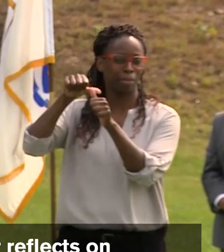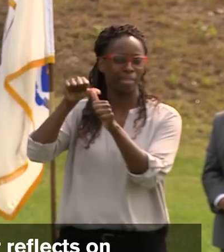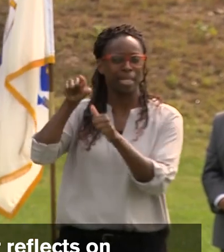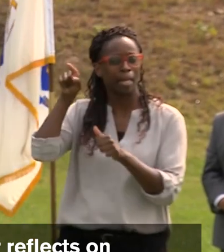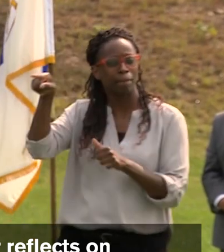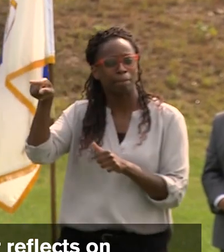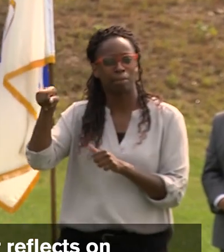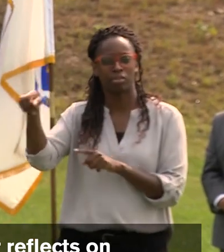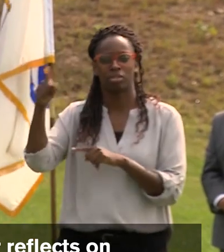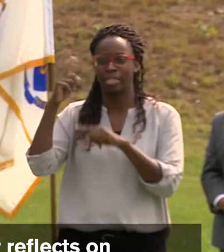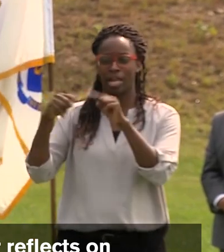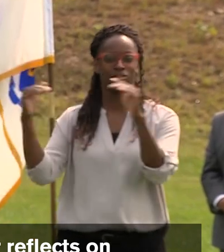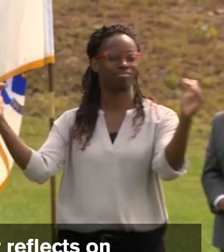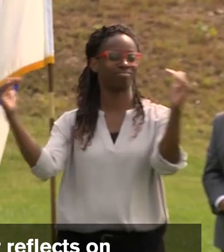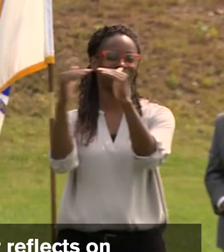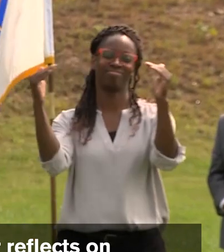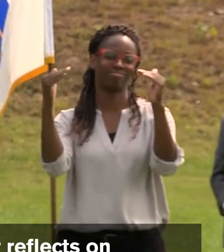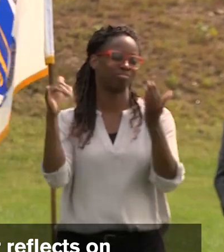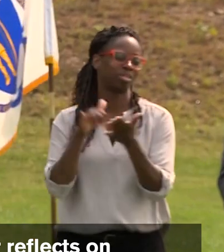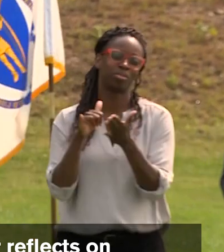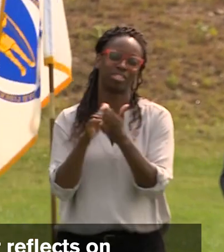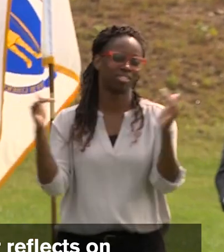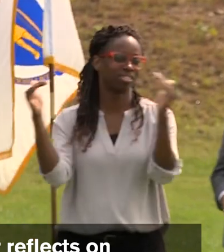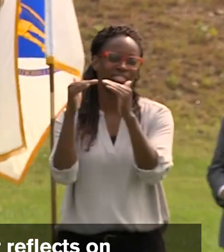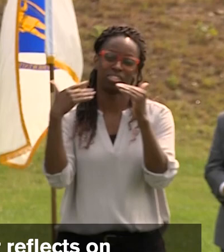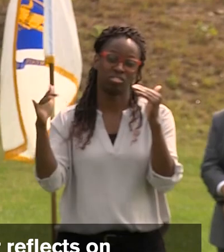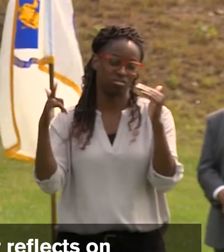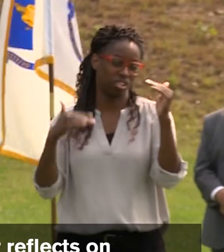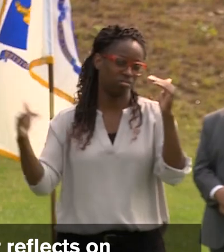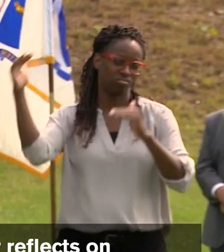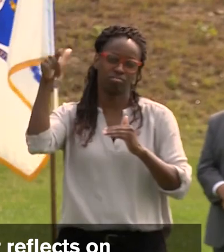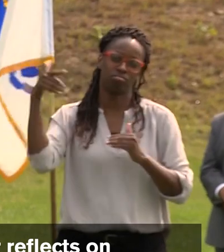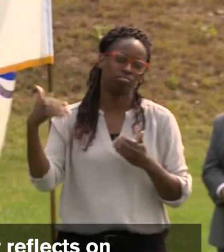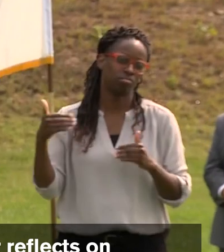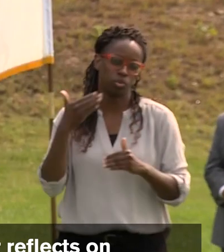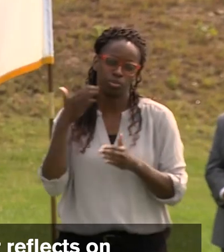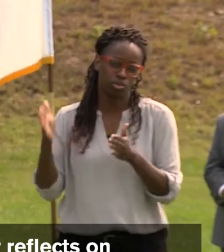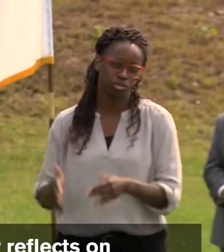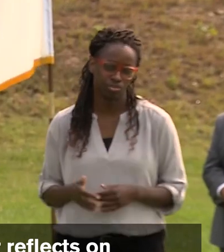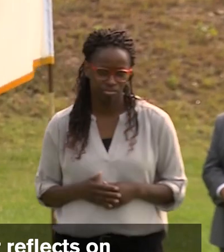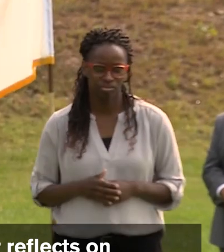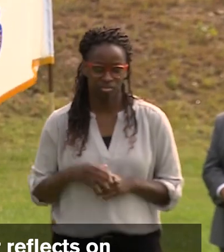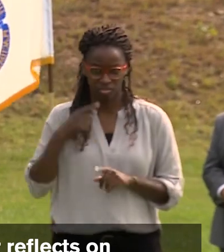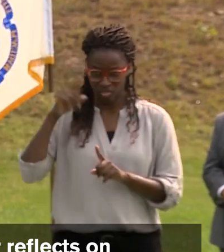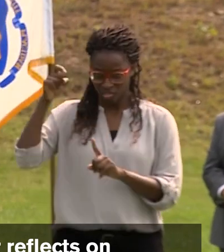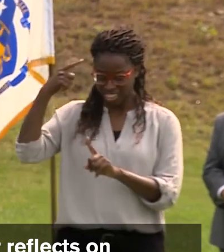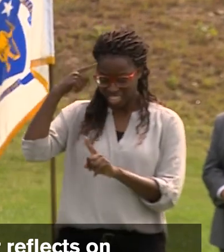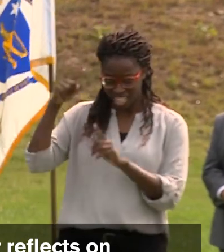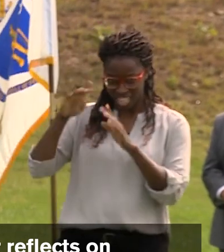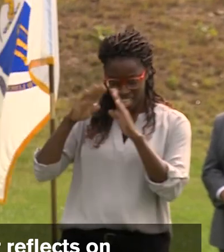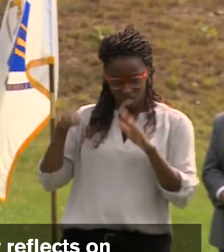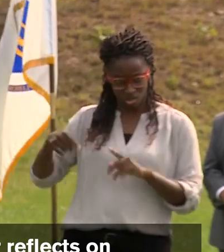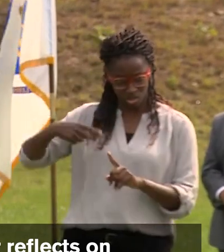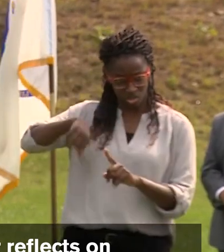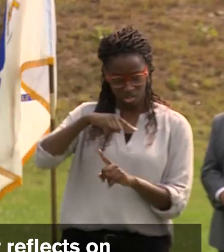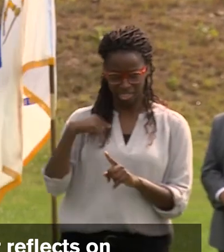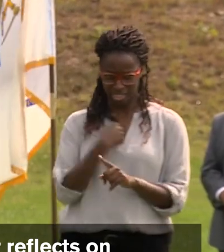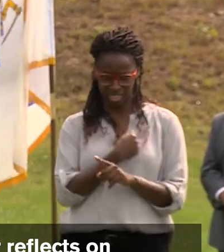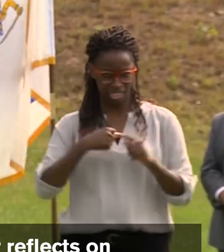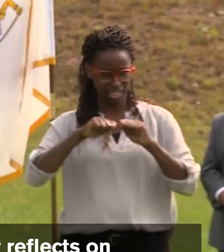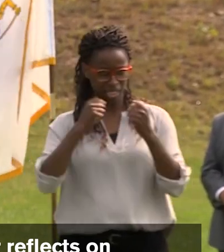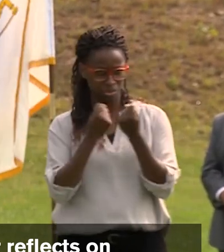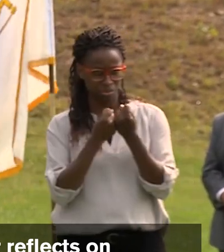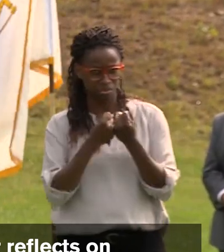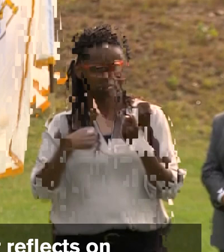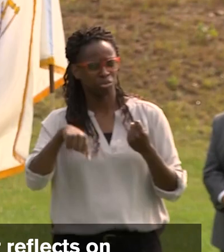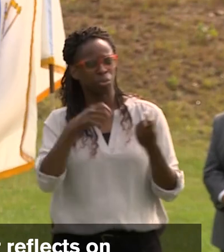unparalleled, and I know I speak for our administration and especially for the folks on our team who spend significant amount of time